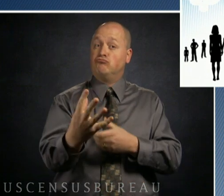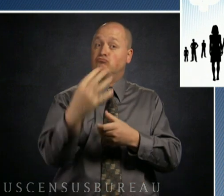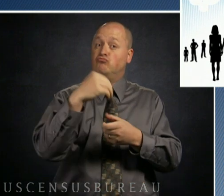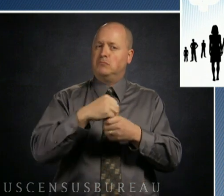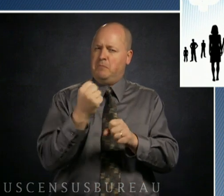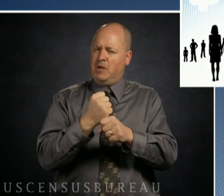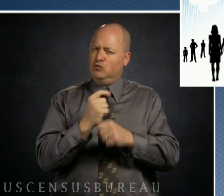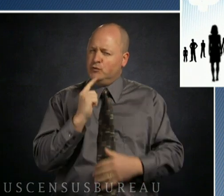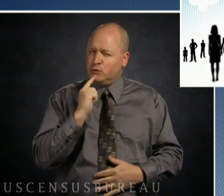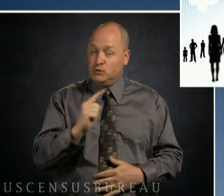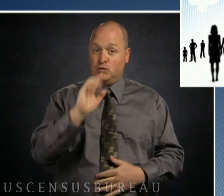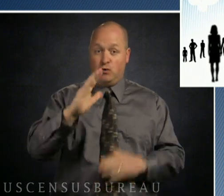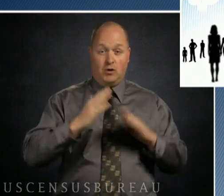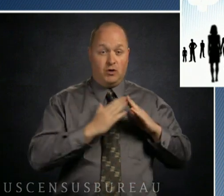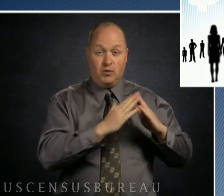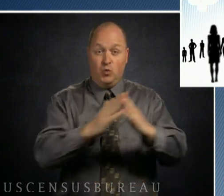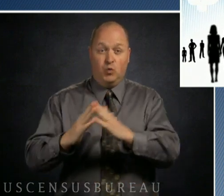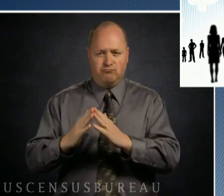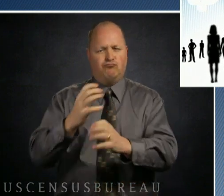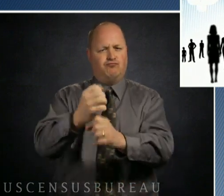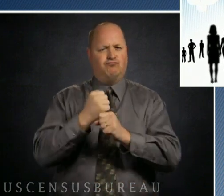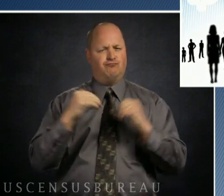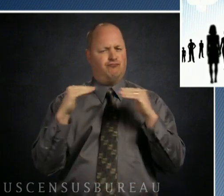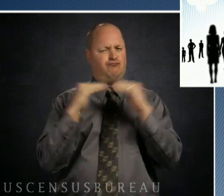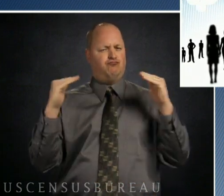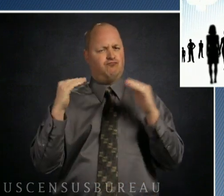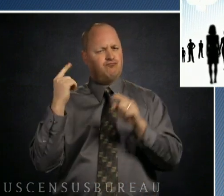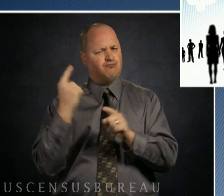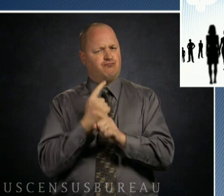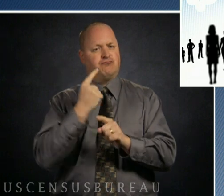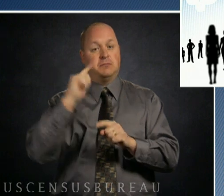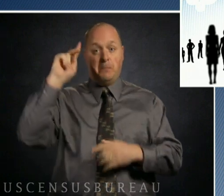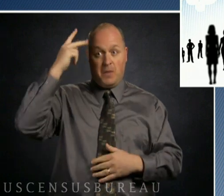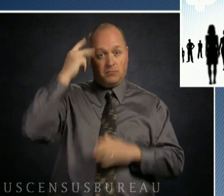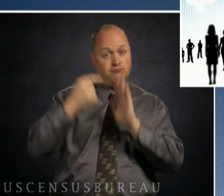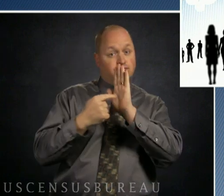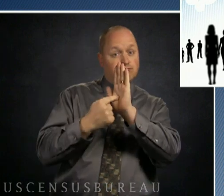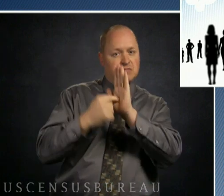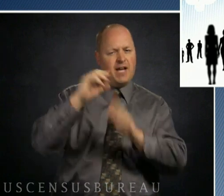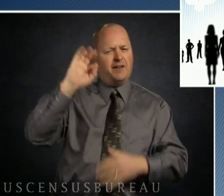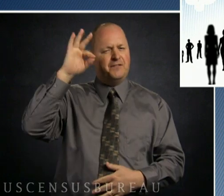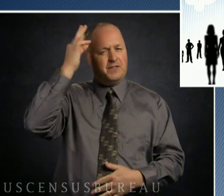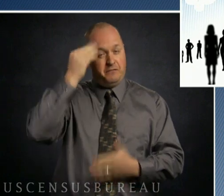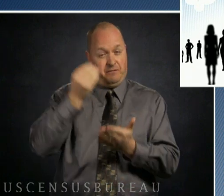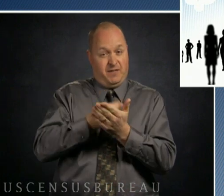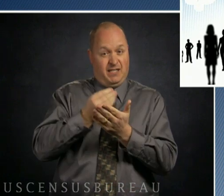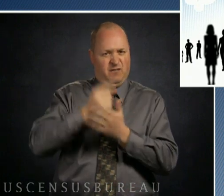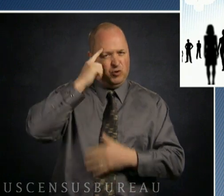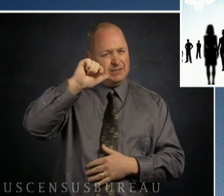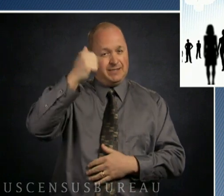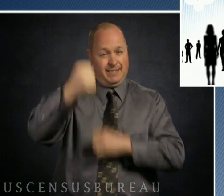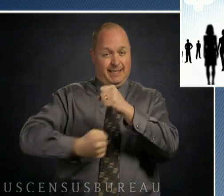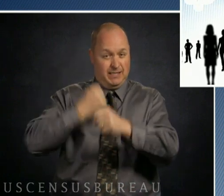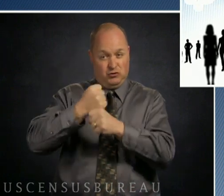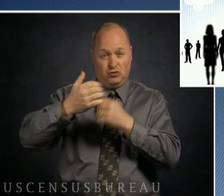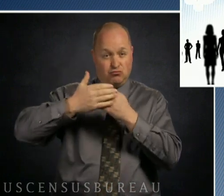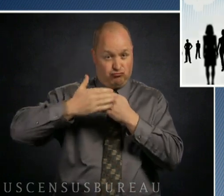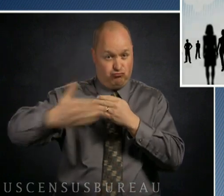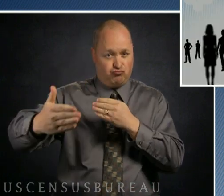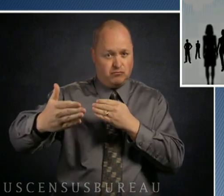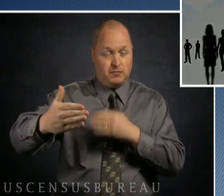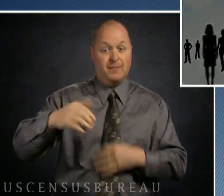participation ensures that your community receives its fair share of political representation and federal funds for the next 10